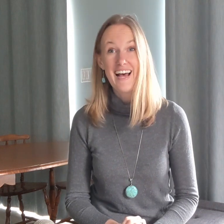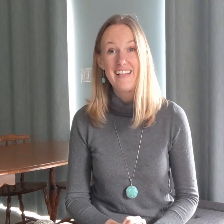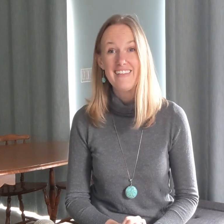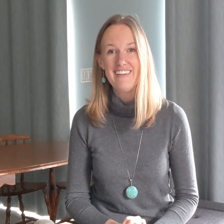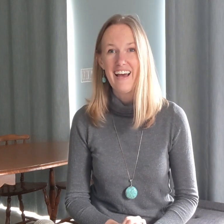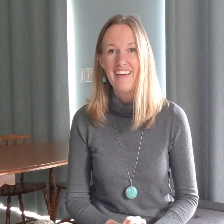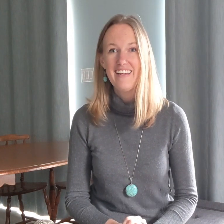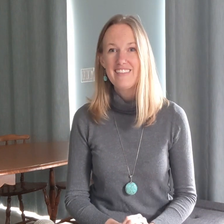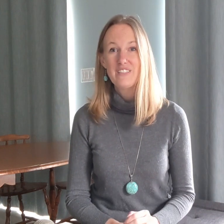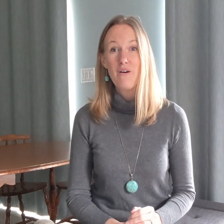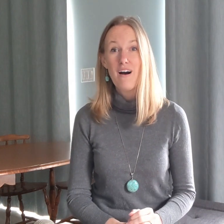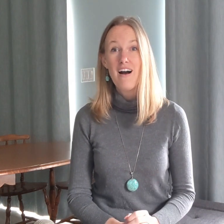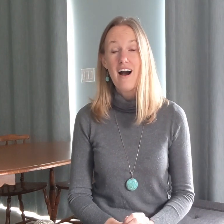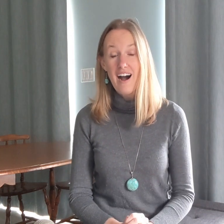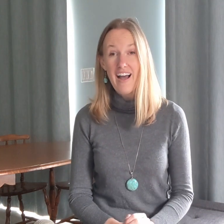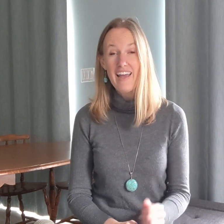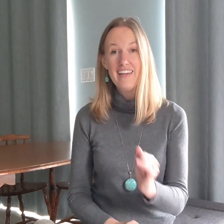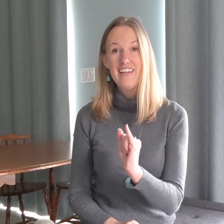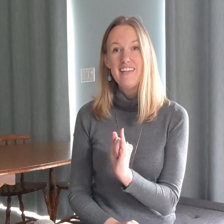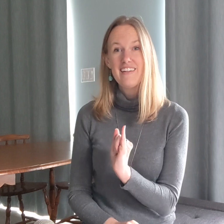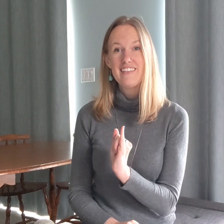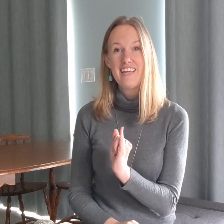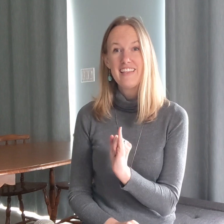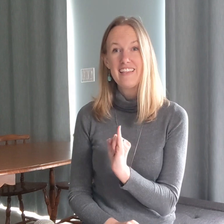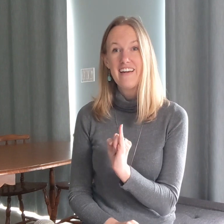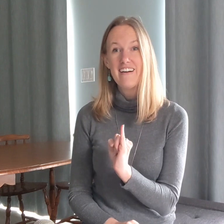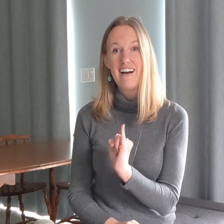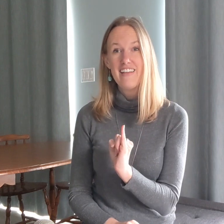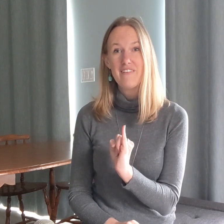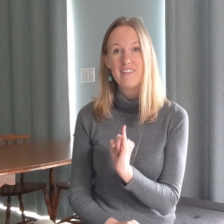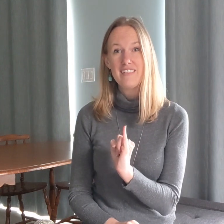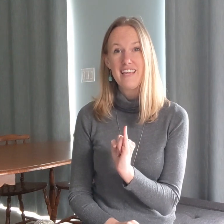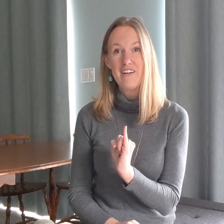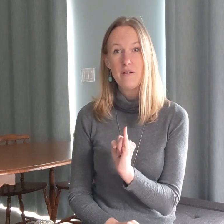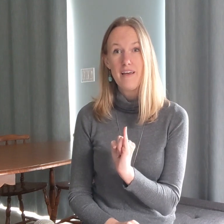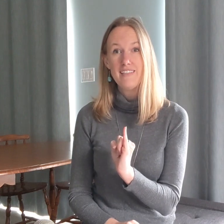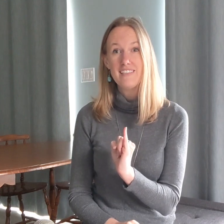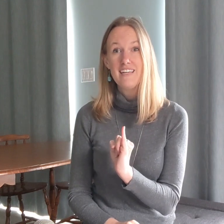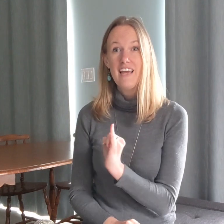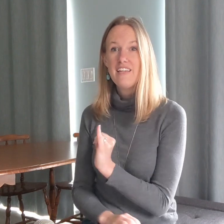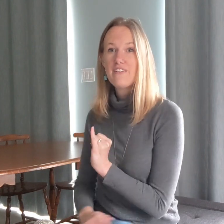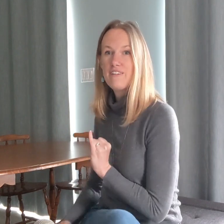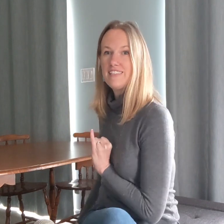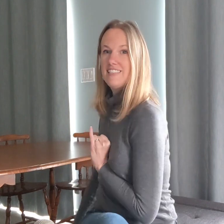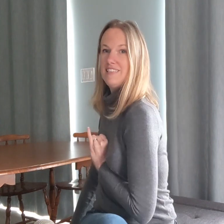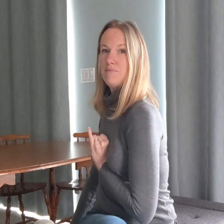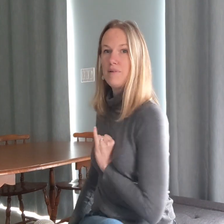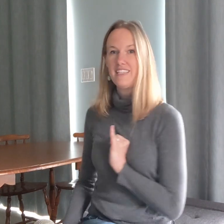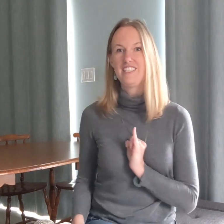a hallelujah. So I, you're gonna take the letter I that we learn in the alphabet and you're going to bring it to your